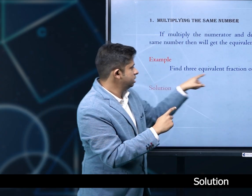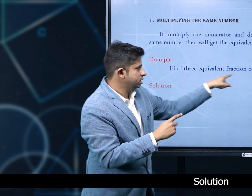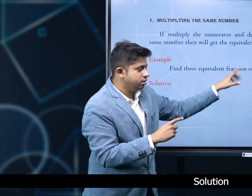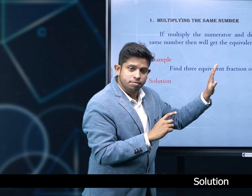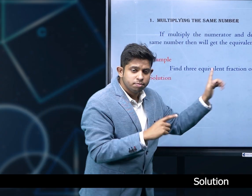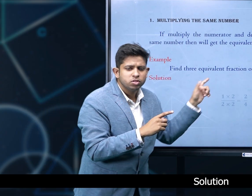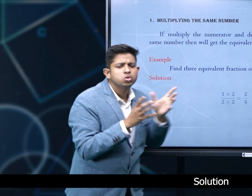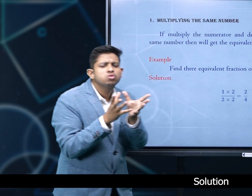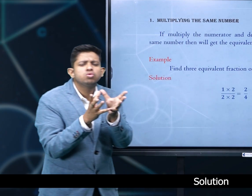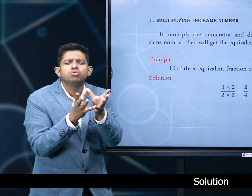Solution.